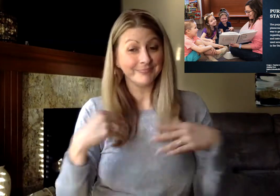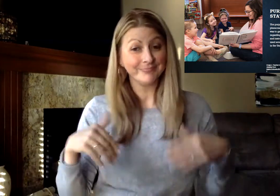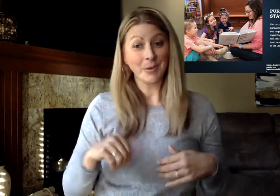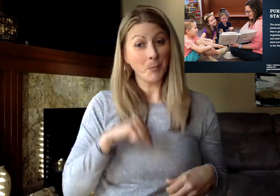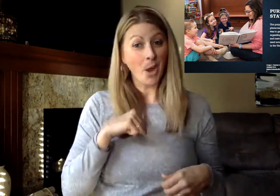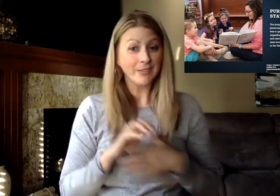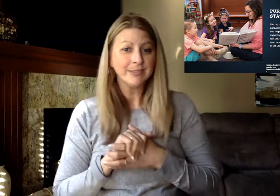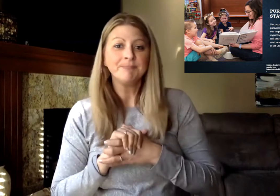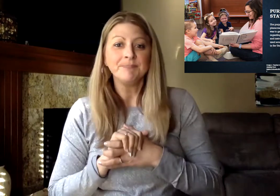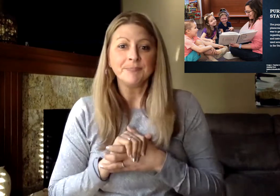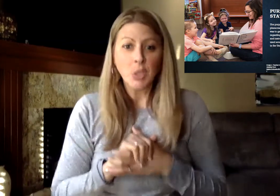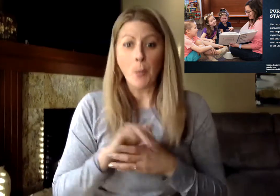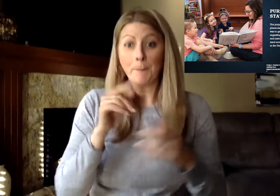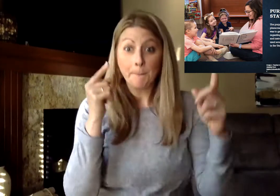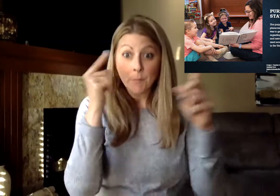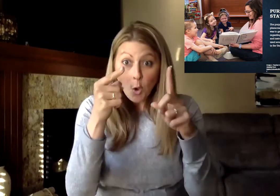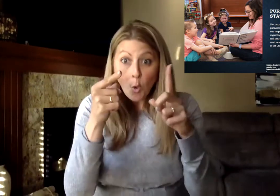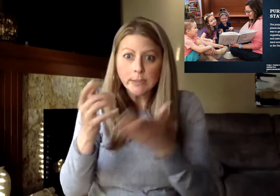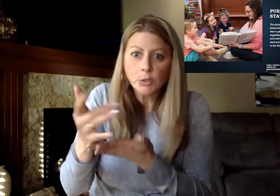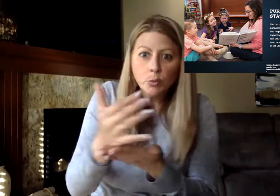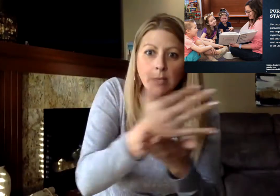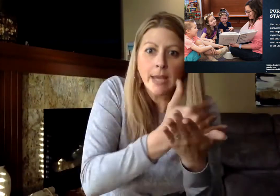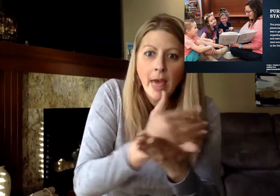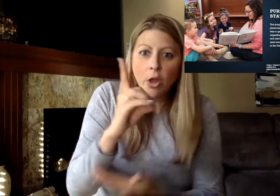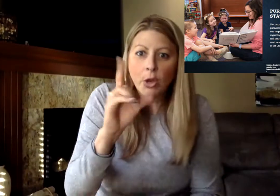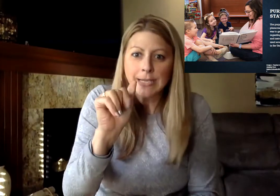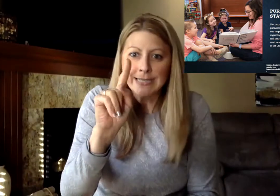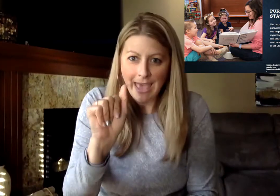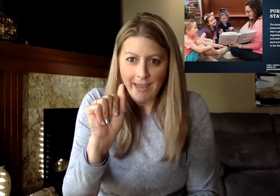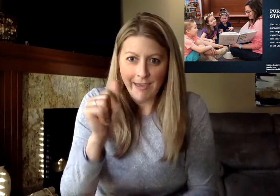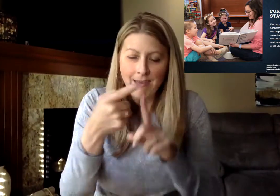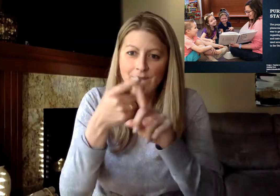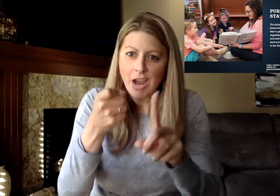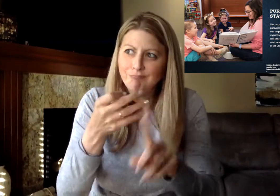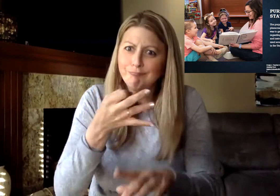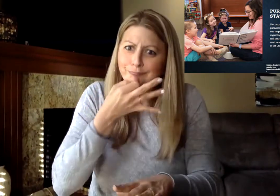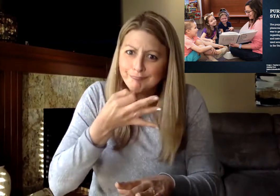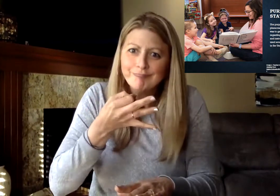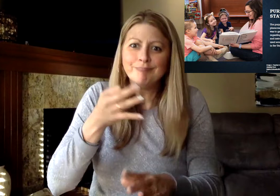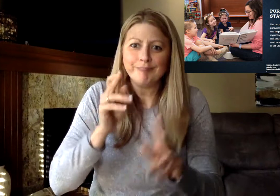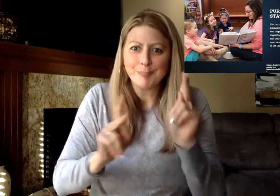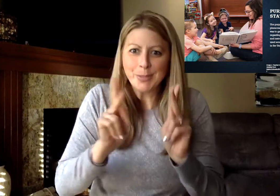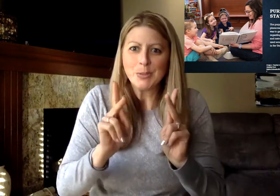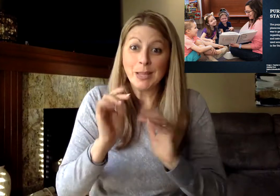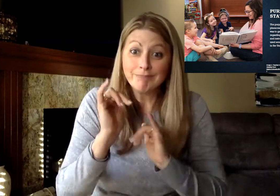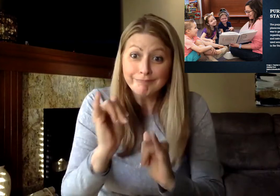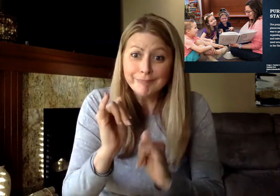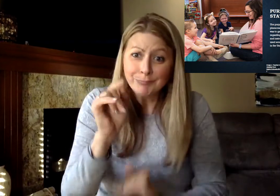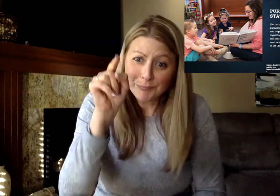involved in this research, so I'm very proud of that. So my goal is to gather this data from skilled people